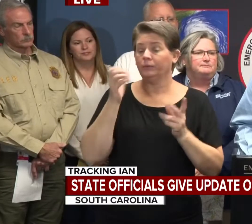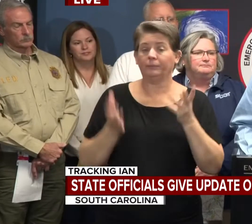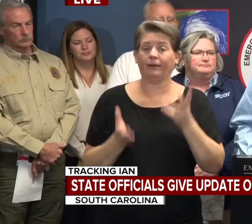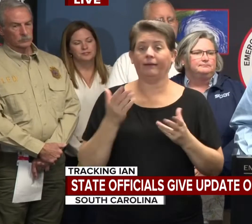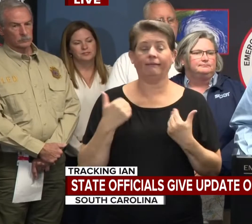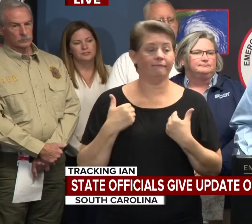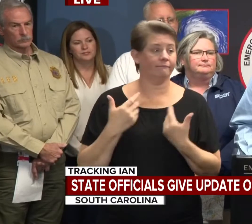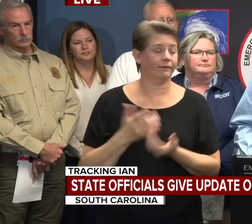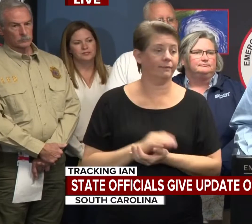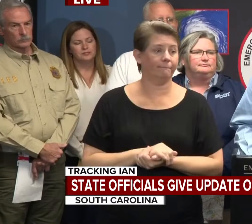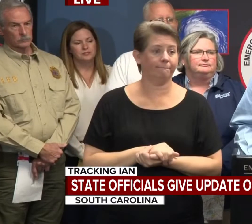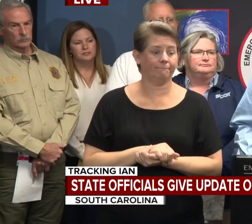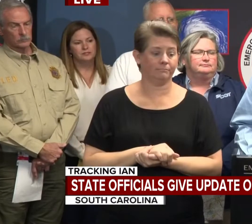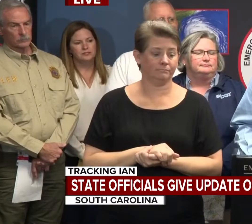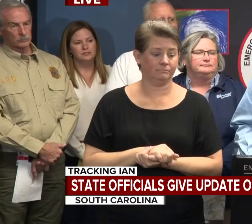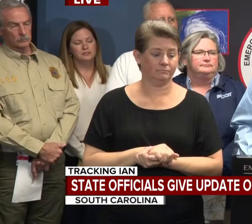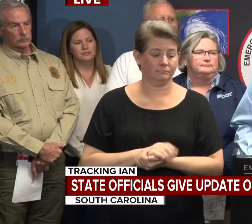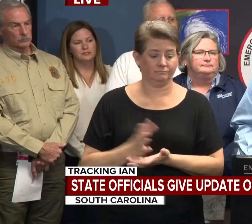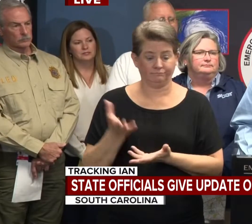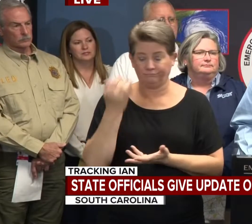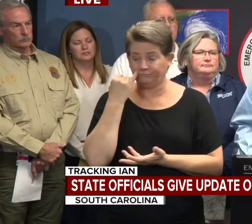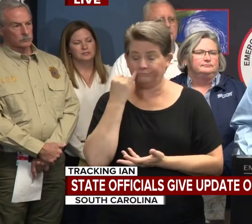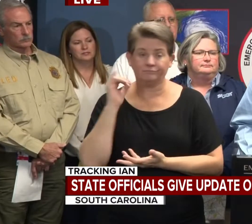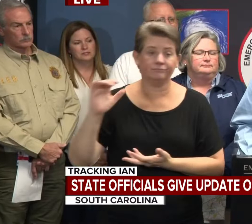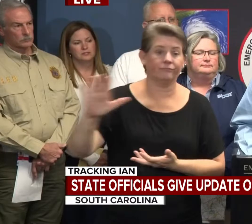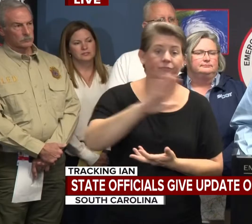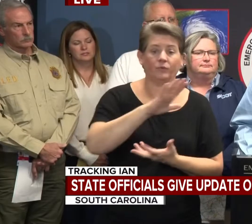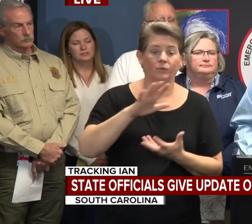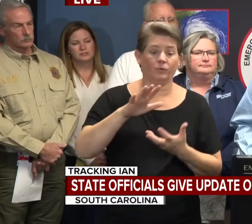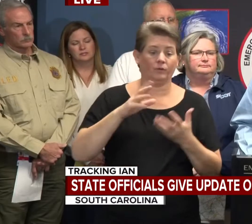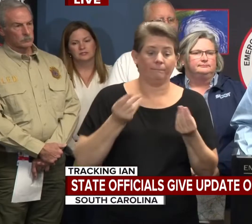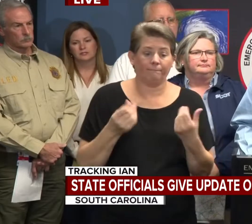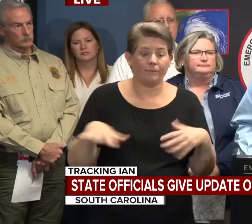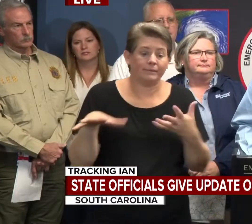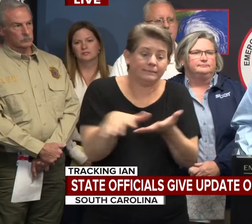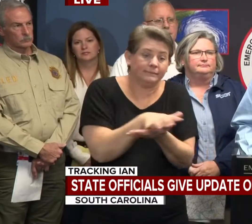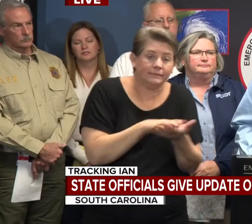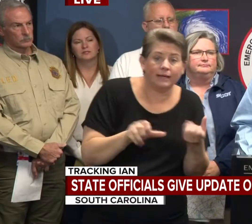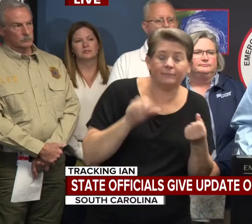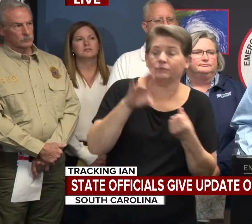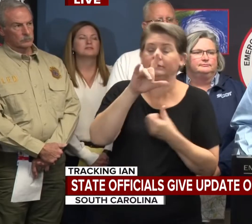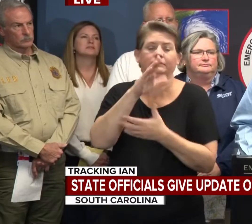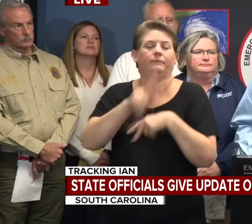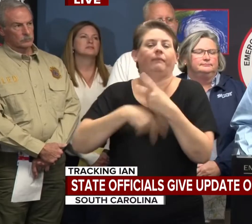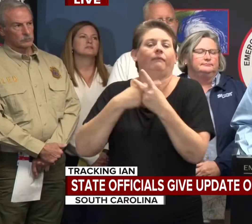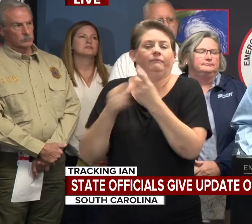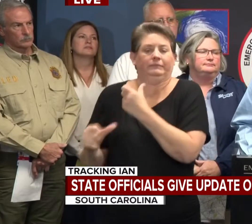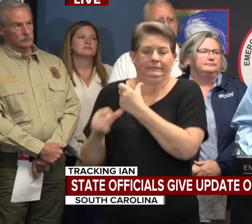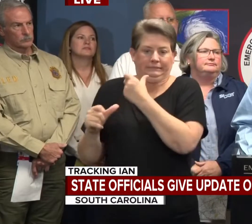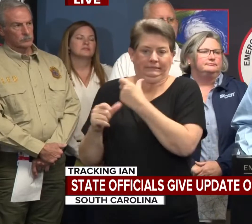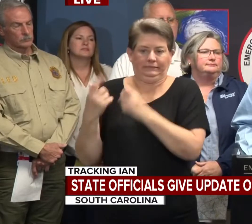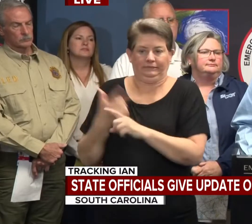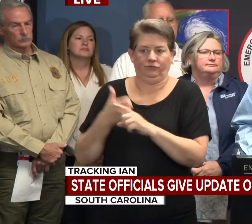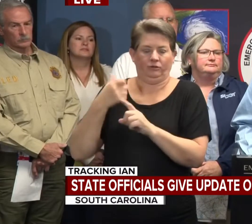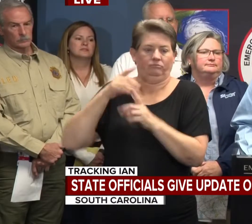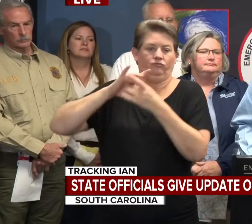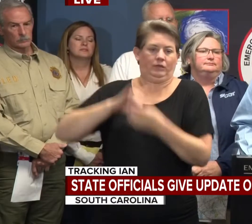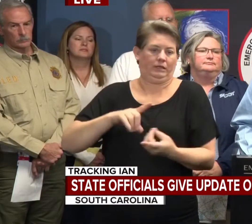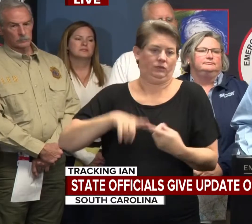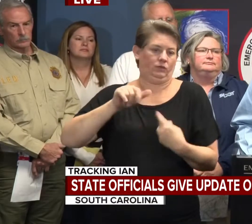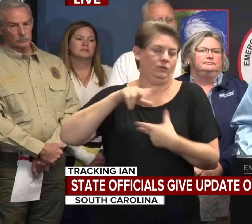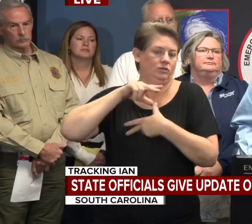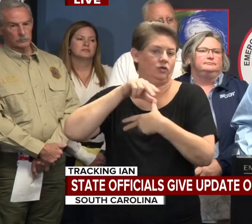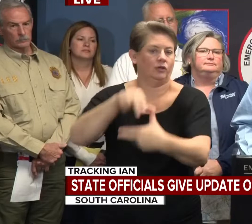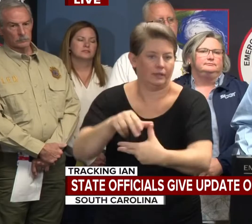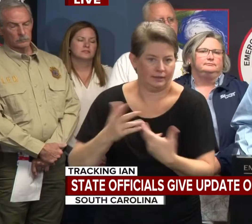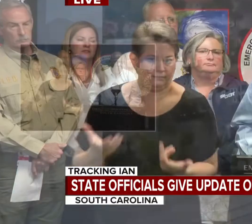have damage or may have some need for assistance from the hurricane.